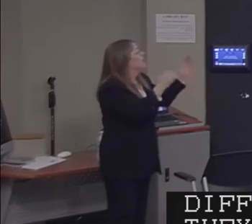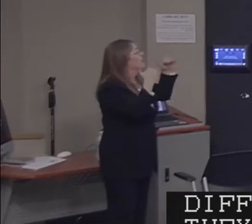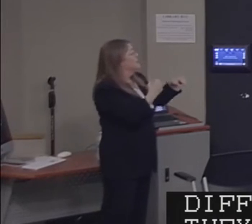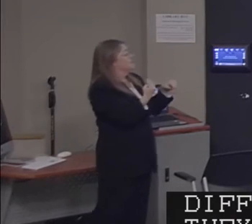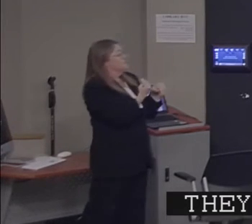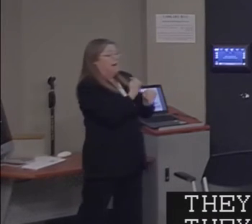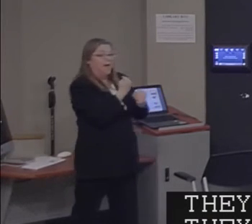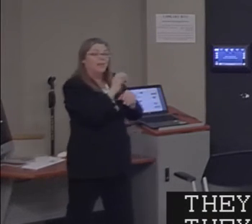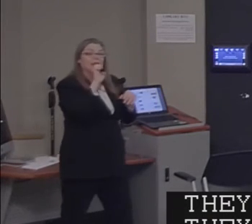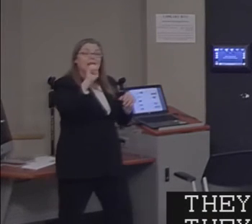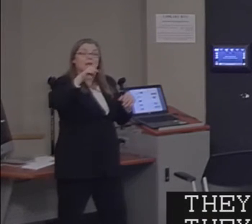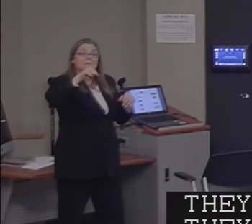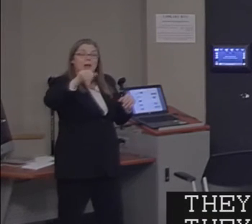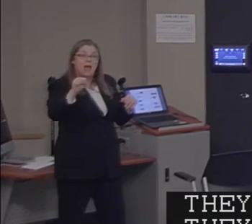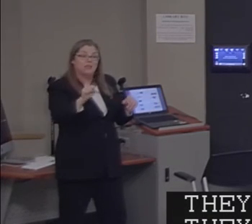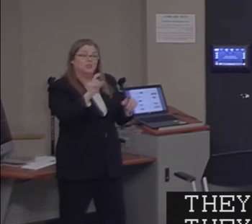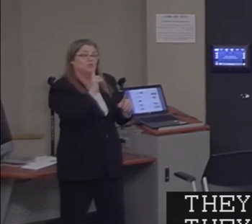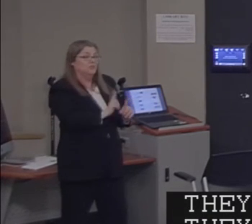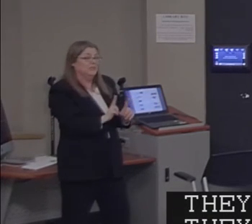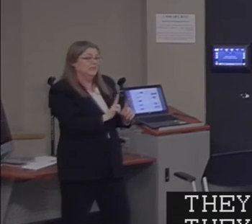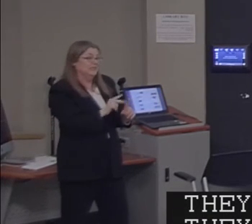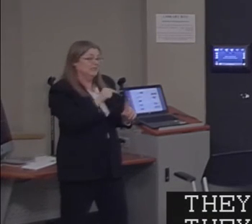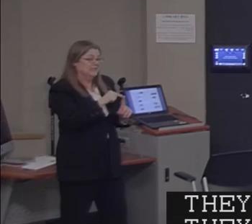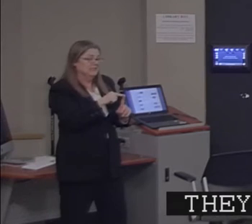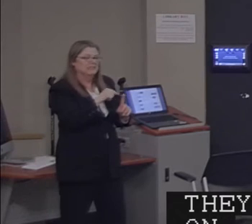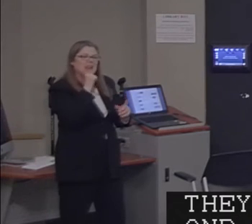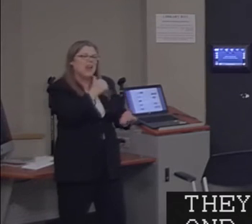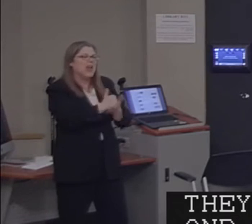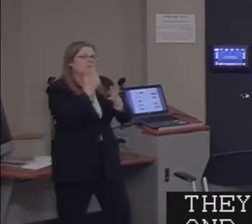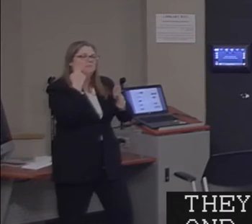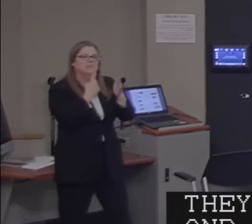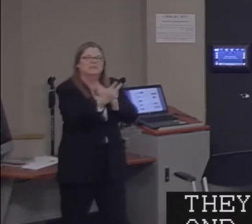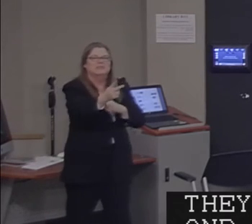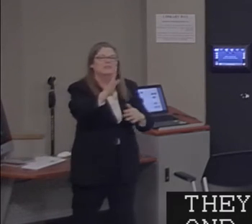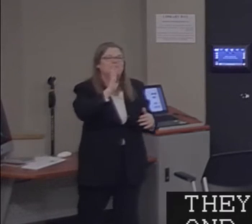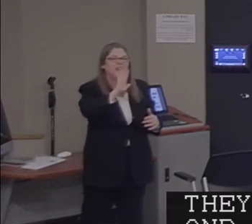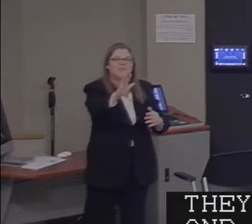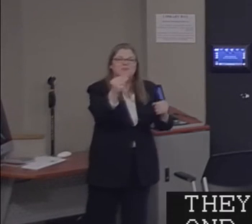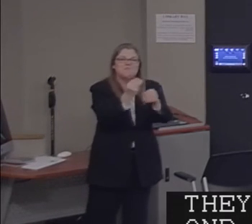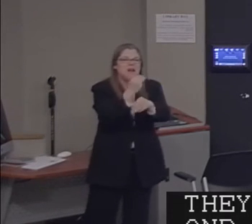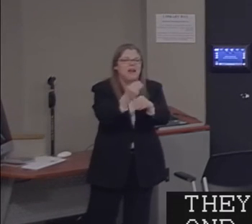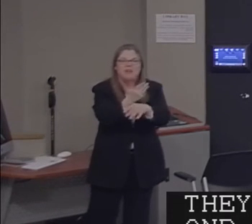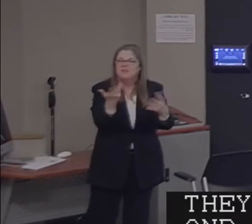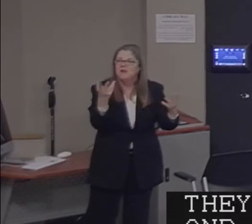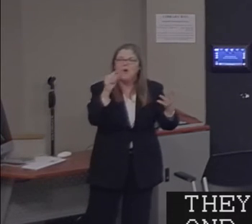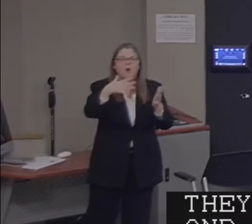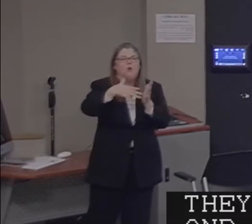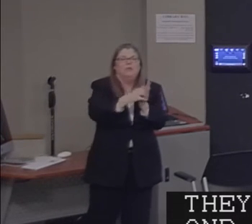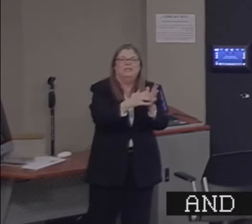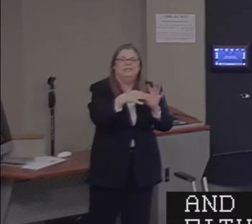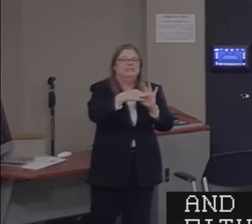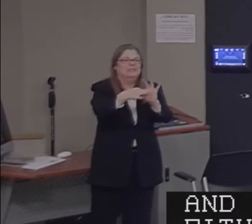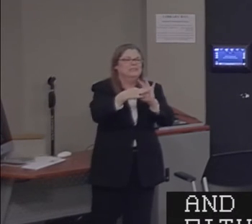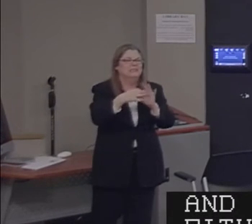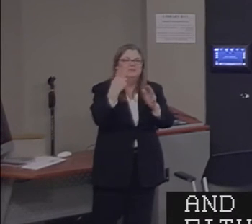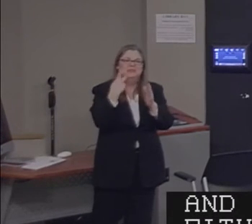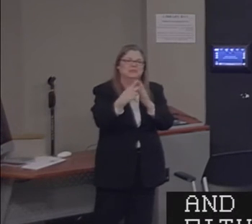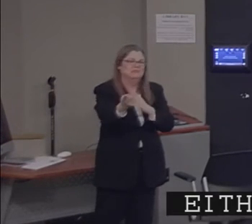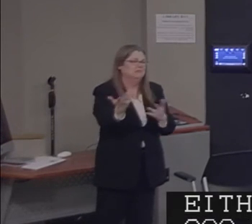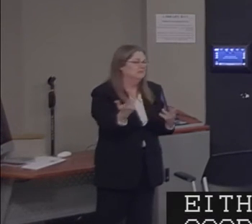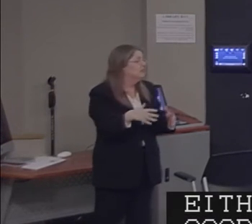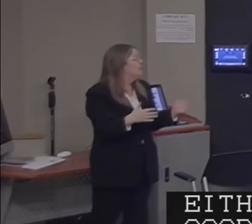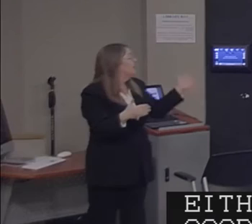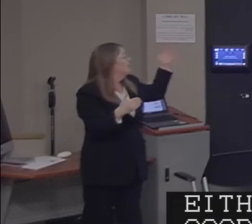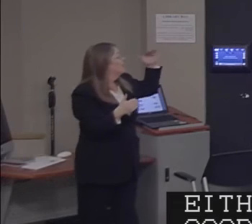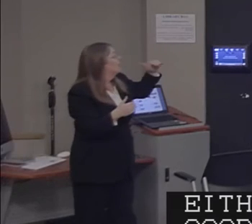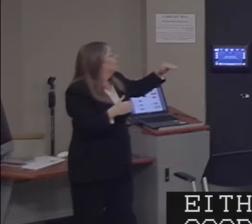three either don't predict the math scores at age five, or predict it only very, very weakly. And last,